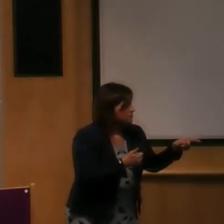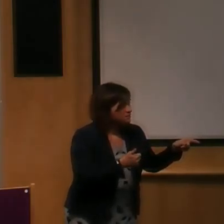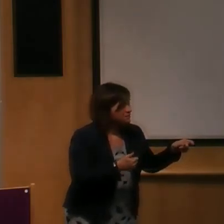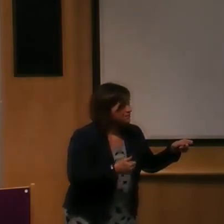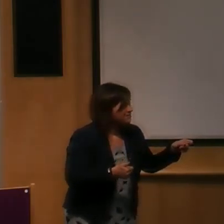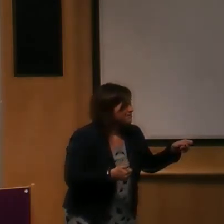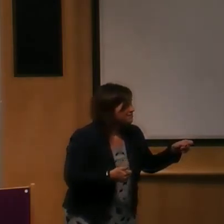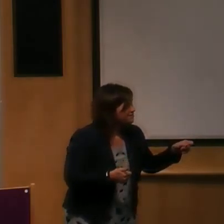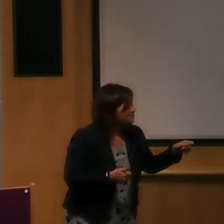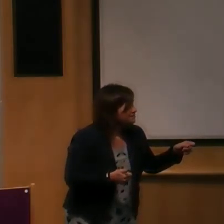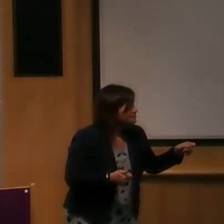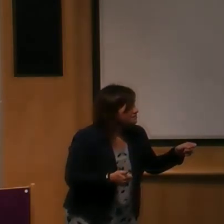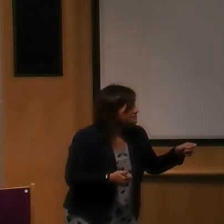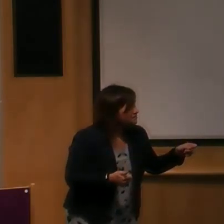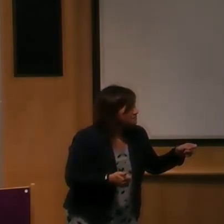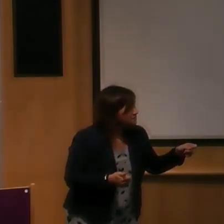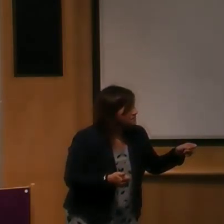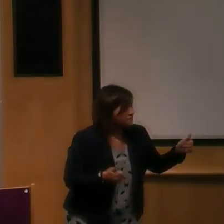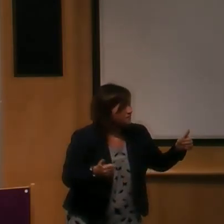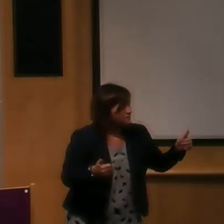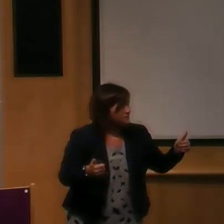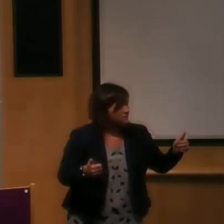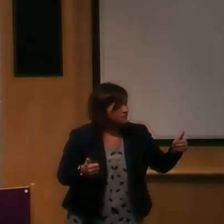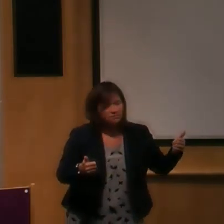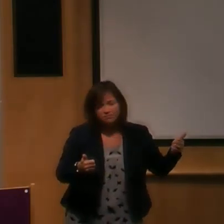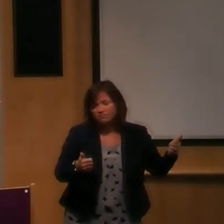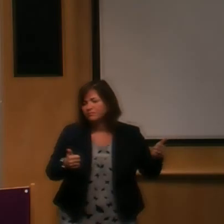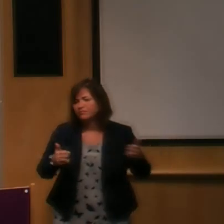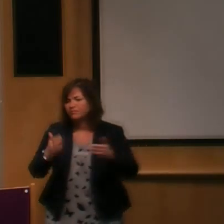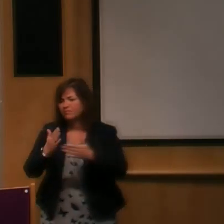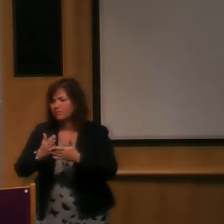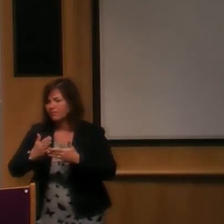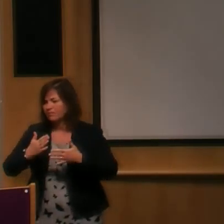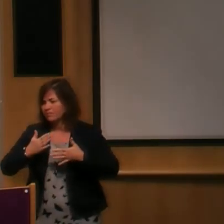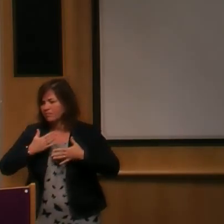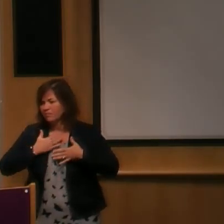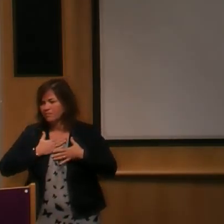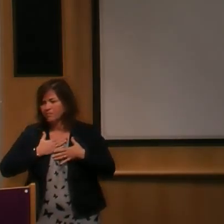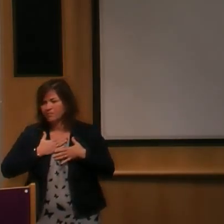Just before I start, I'm just checking if we've got anybody who are able to come from the room.